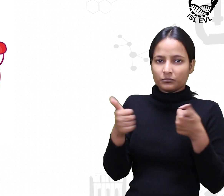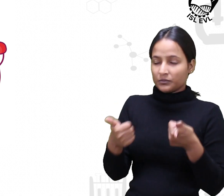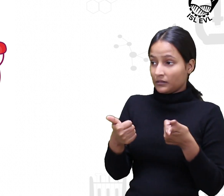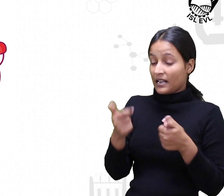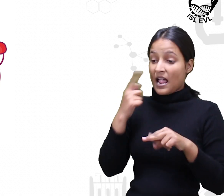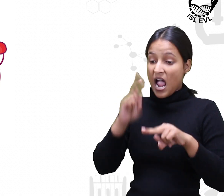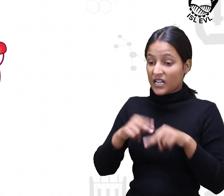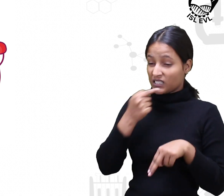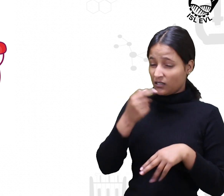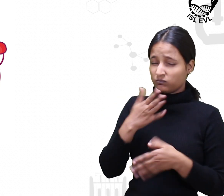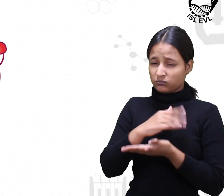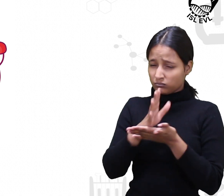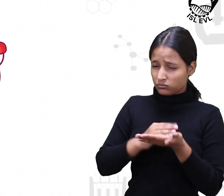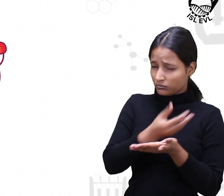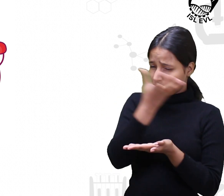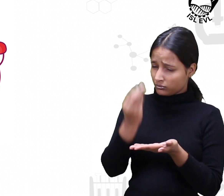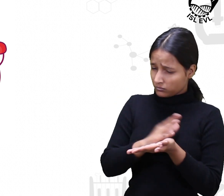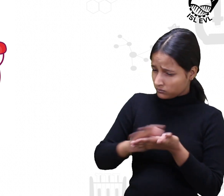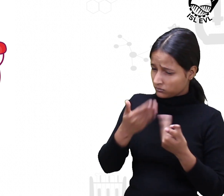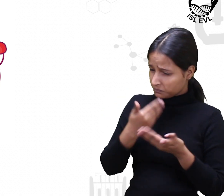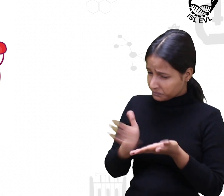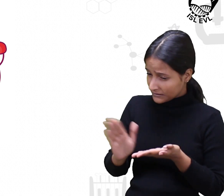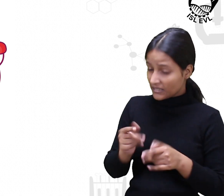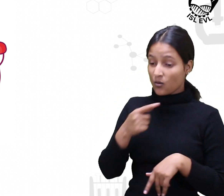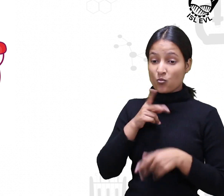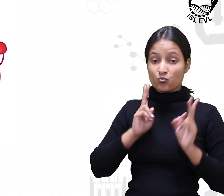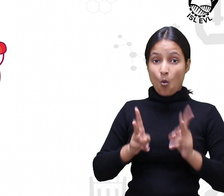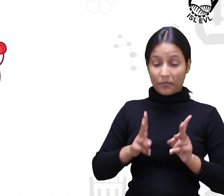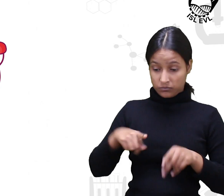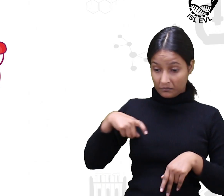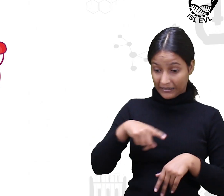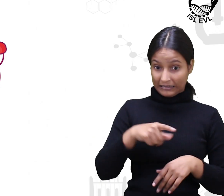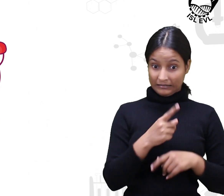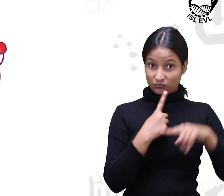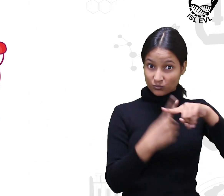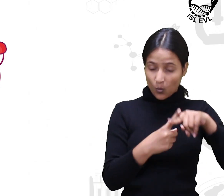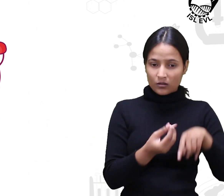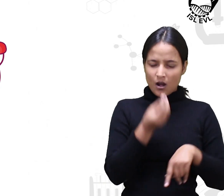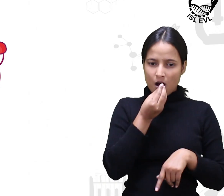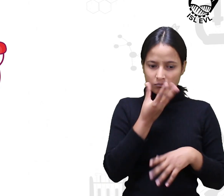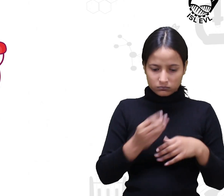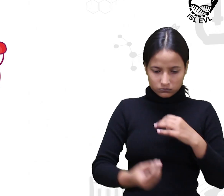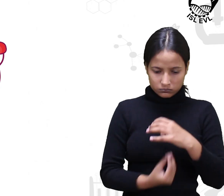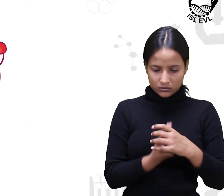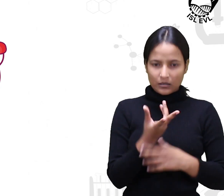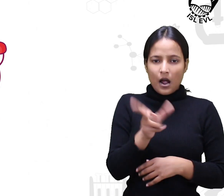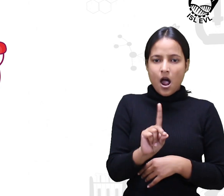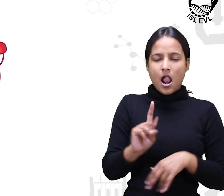forms back, only the regulars come back. Wow, I will definitely brush my teeth twice a